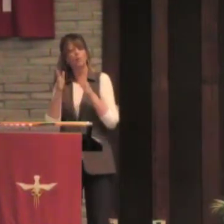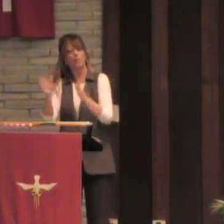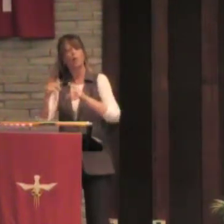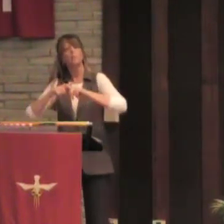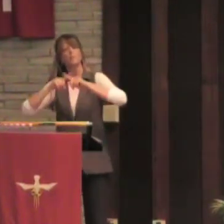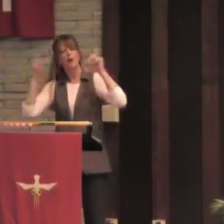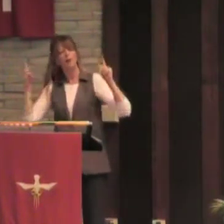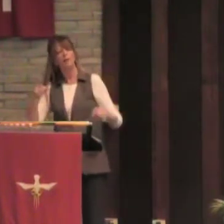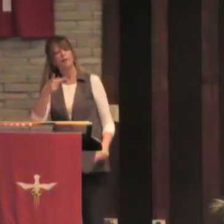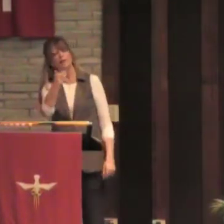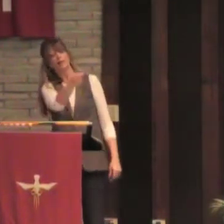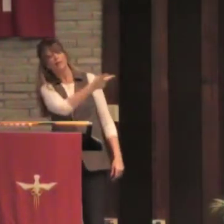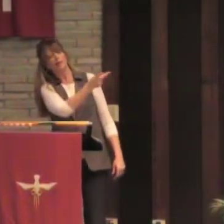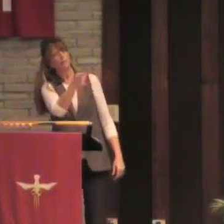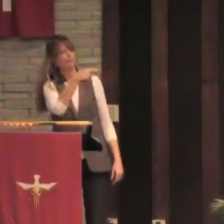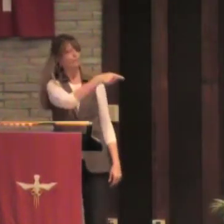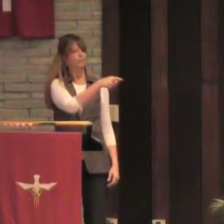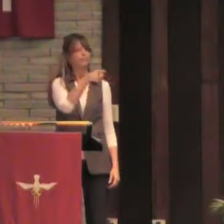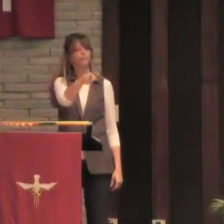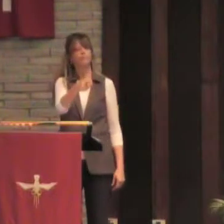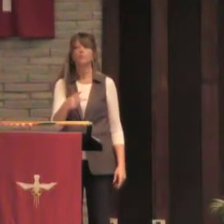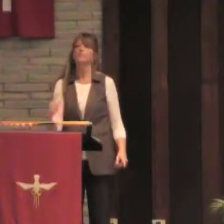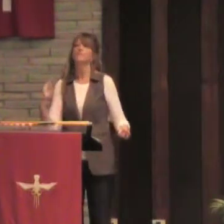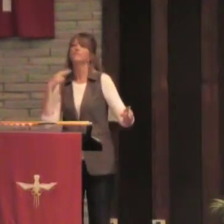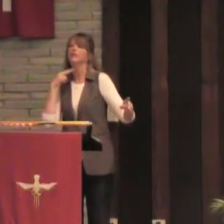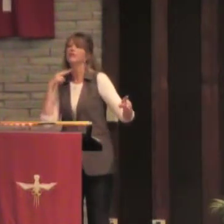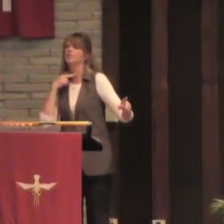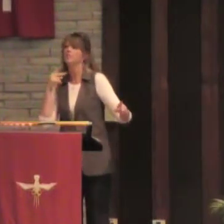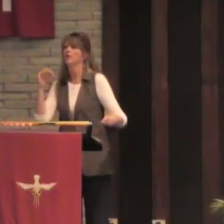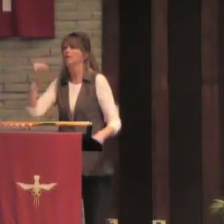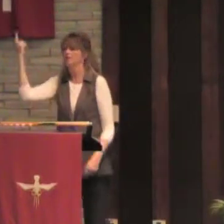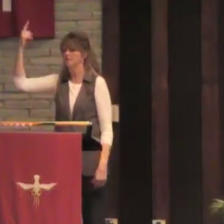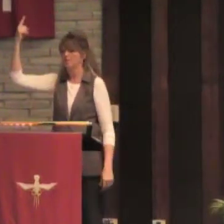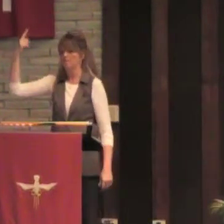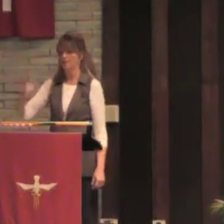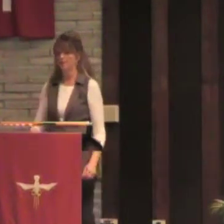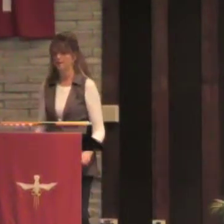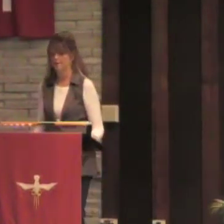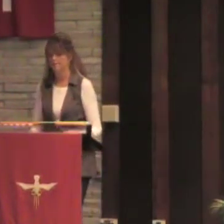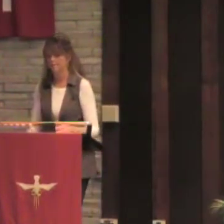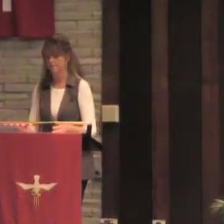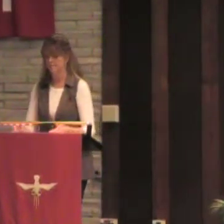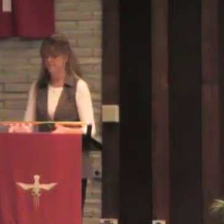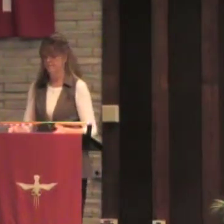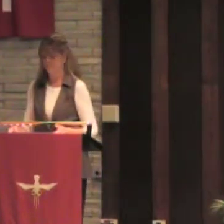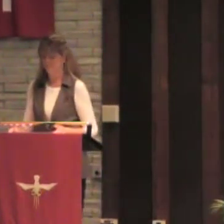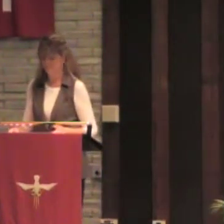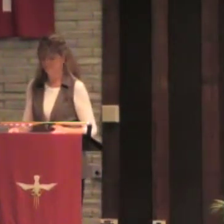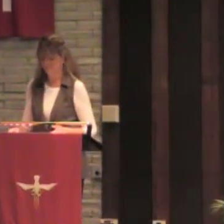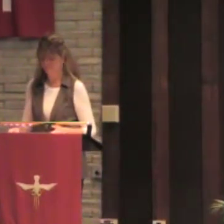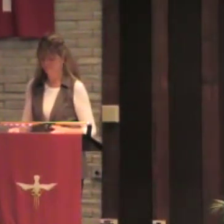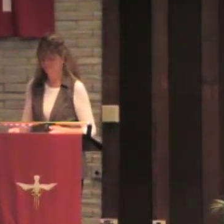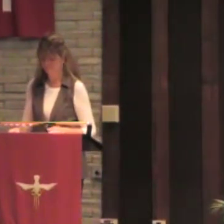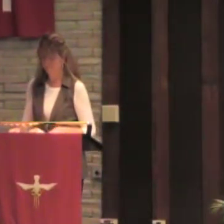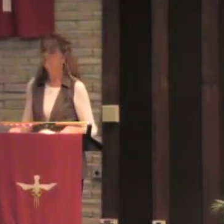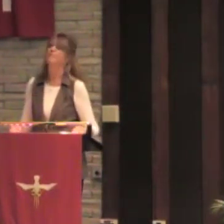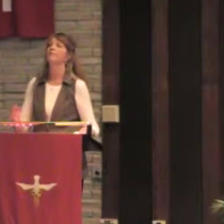mistake. They didn't take care of me properly, but they were victims of something. I may not even know